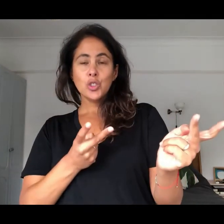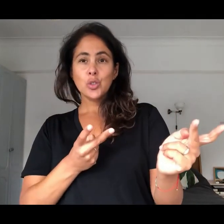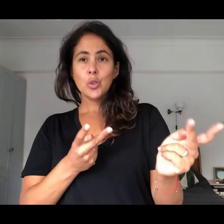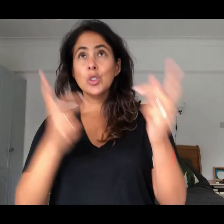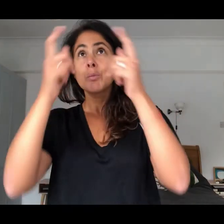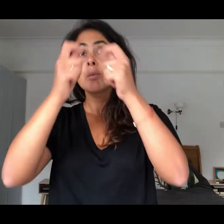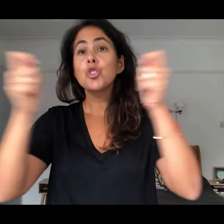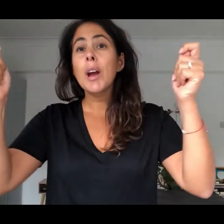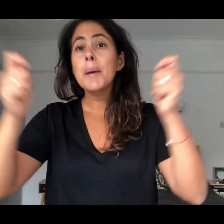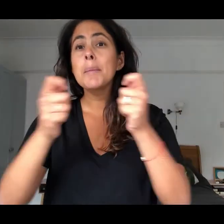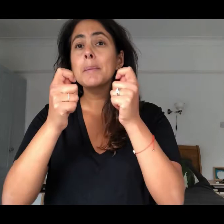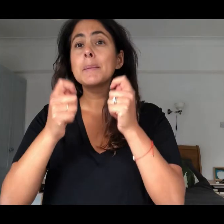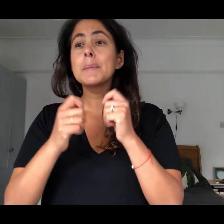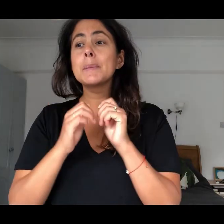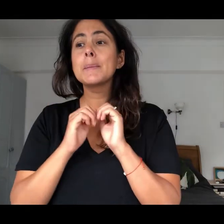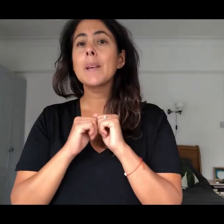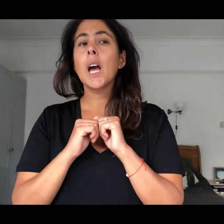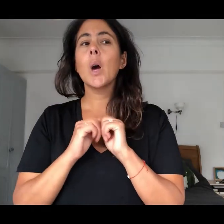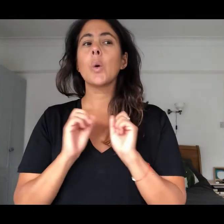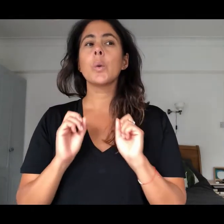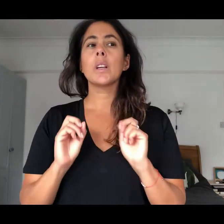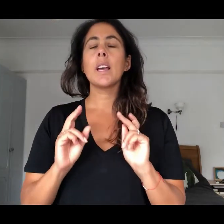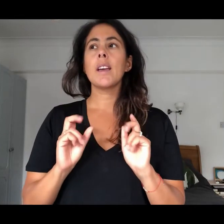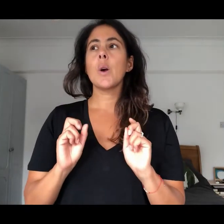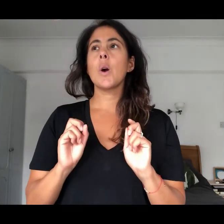drapes. I see.